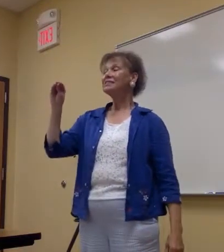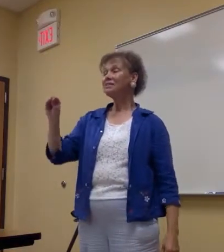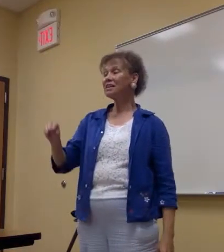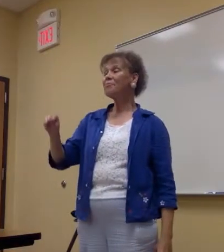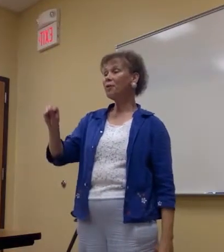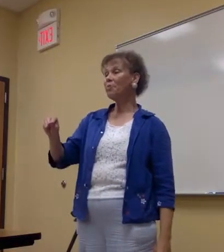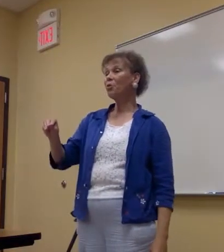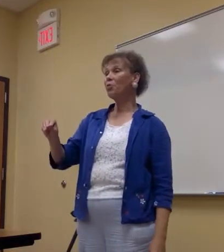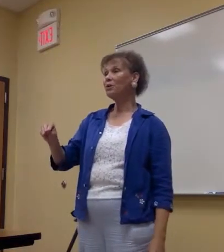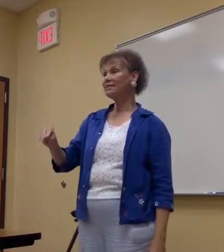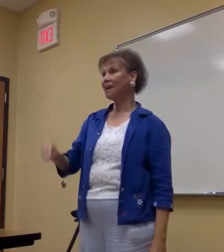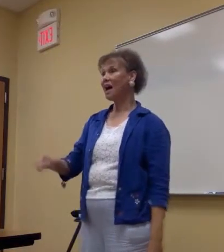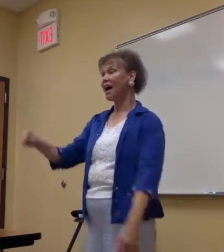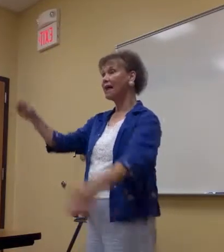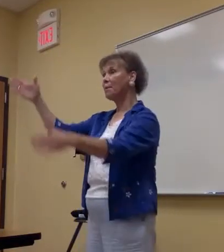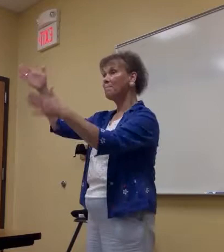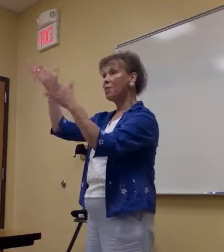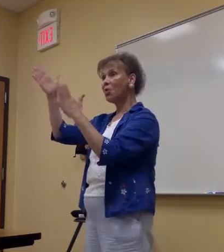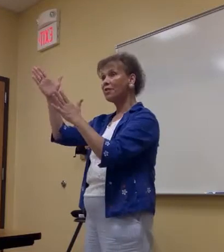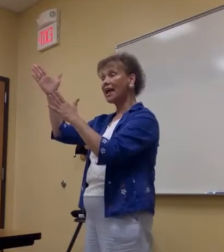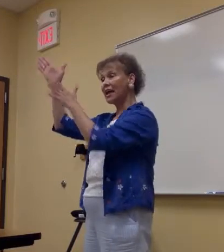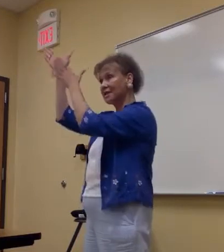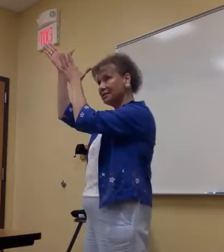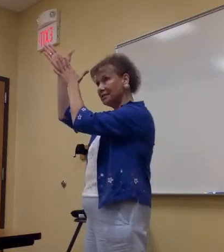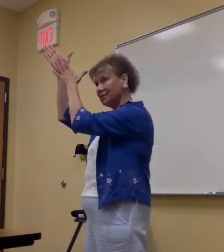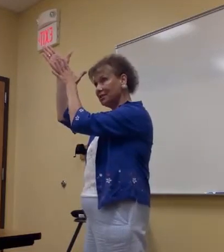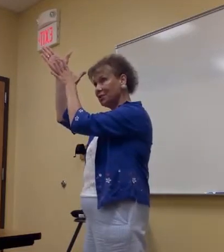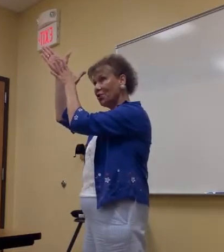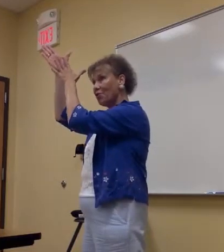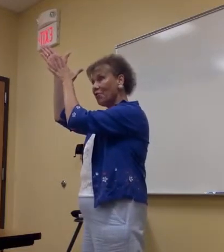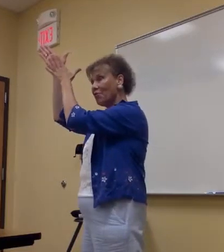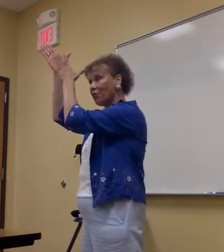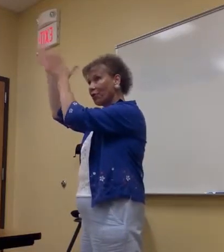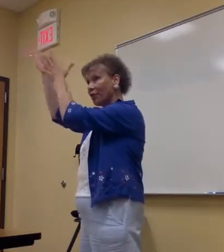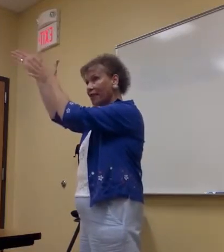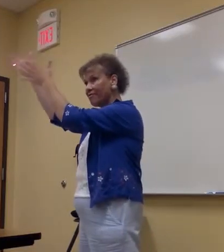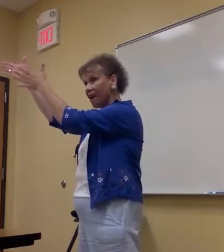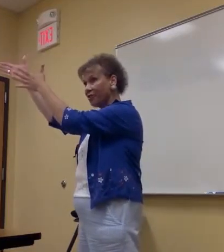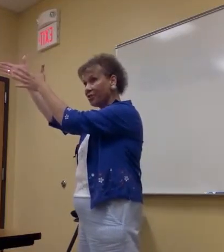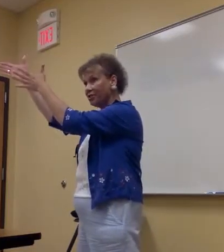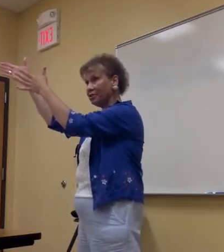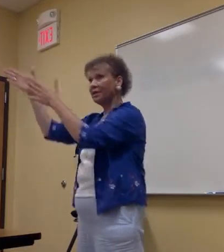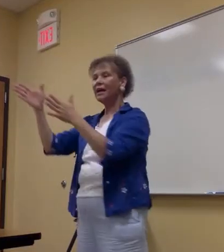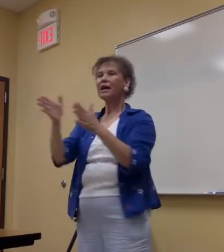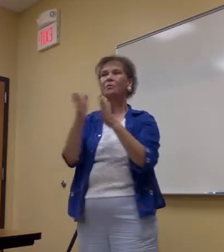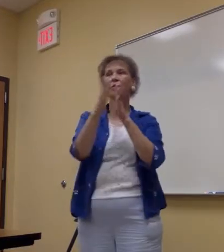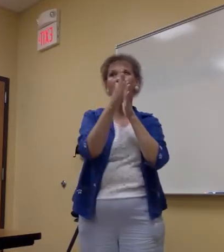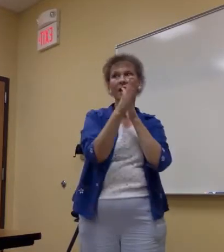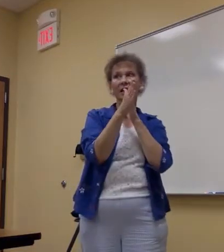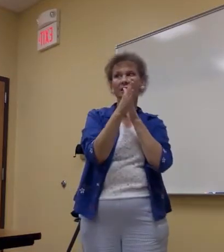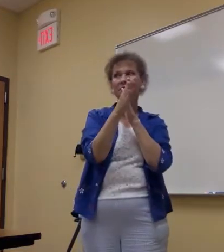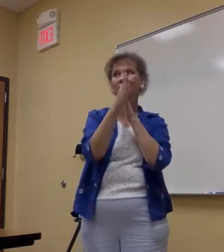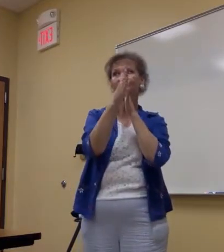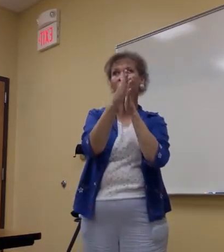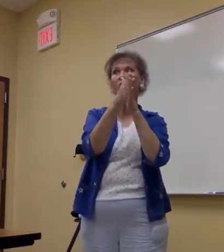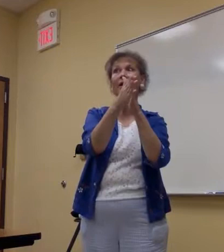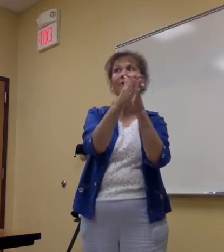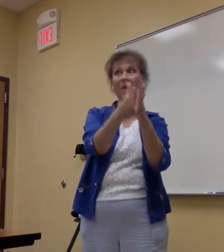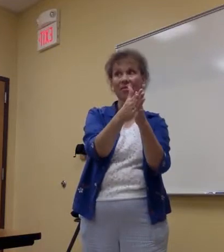sign both hands for grandfather and both hands for grandmother. How am I going